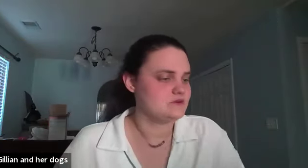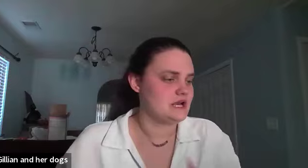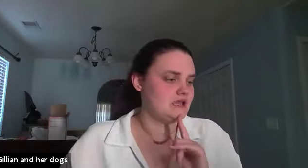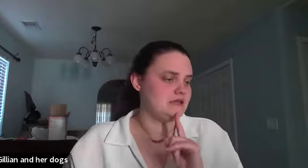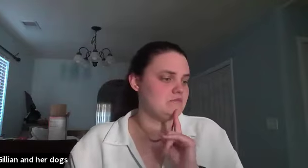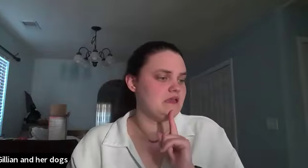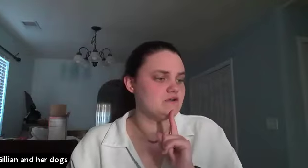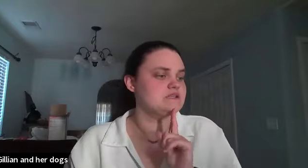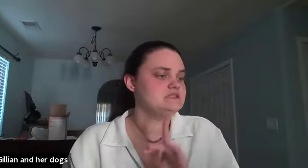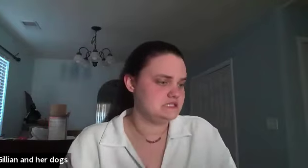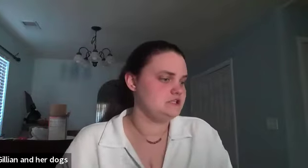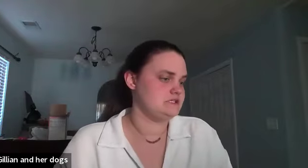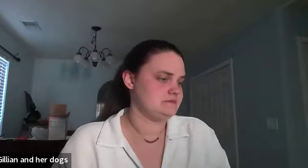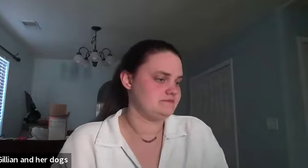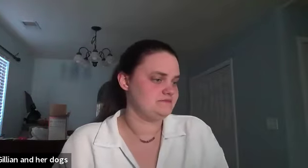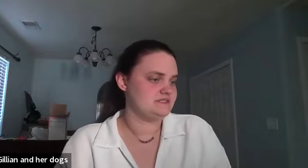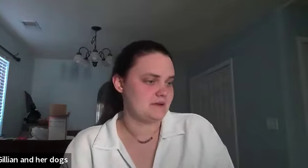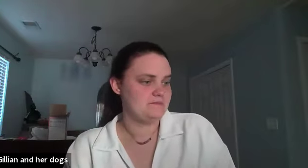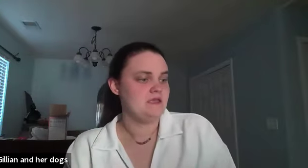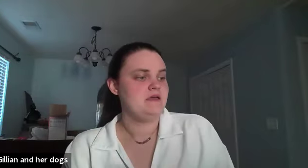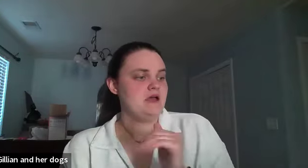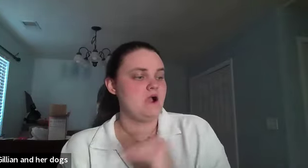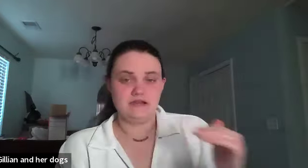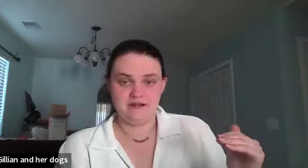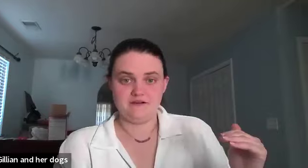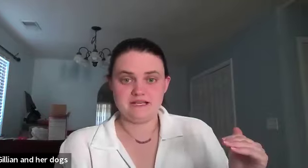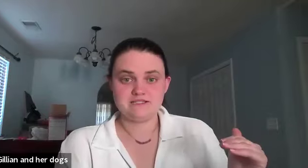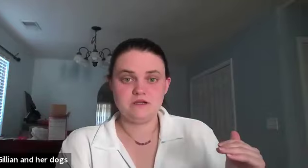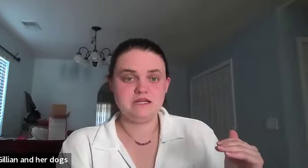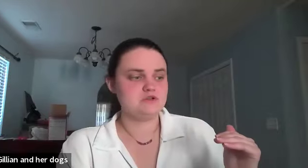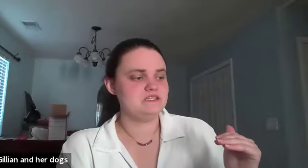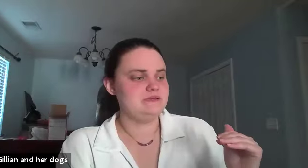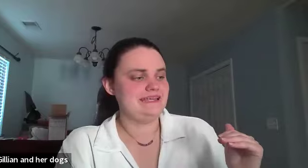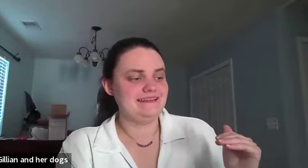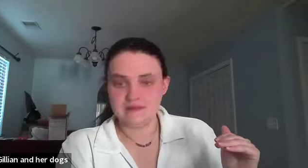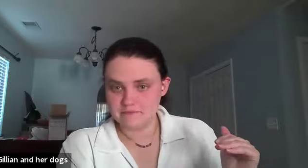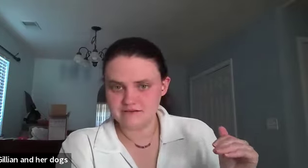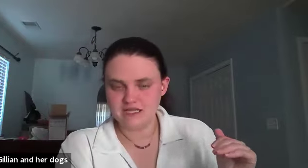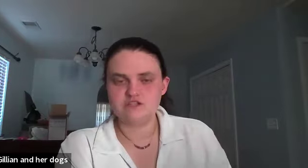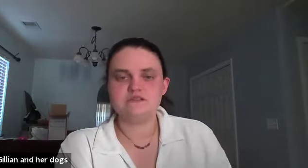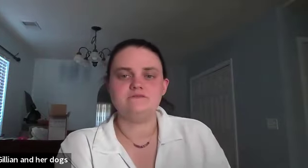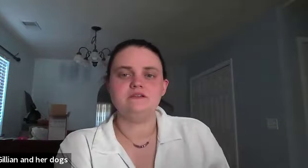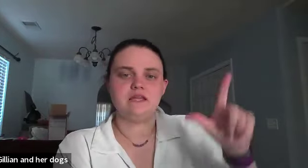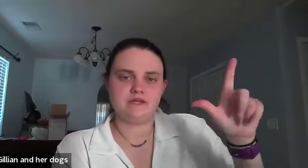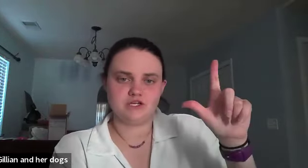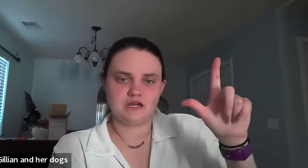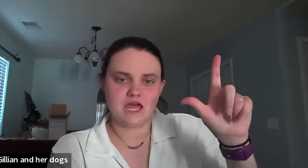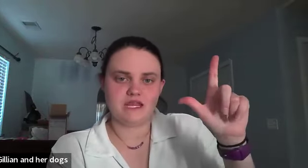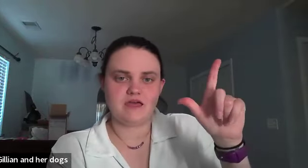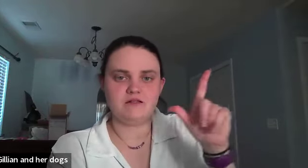friend. I can guarantee it. So, all right, our next one is going to be lemon. And so the sign for lemon is you're going to have an